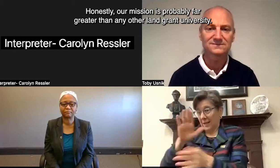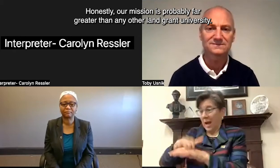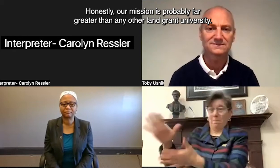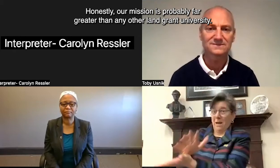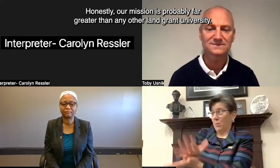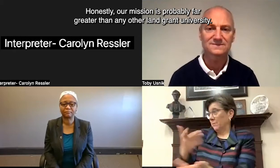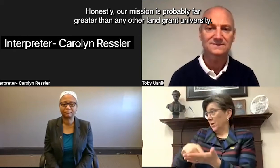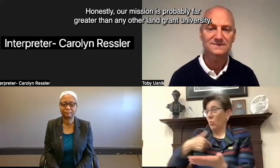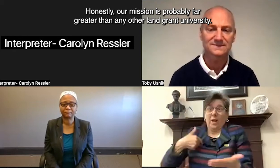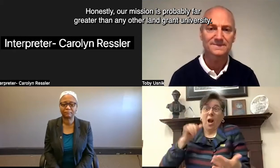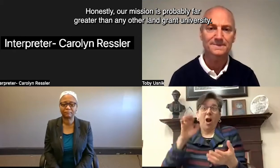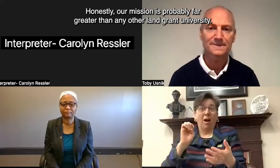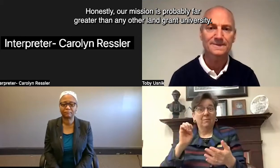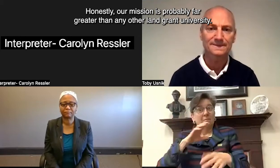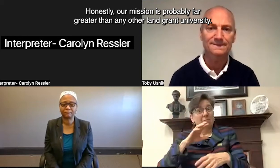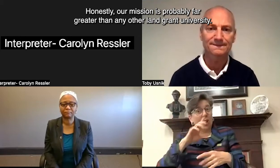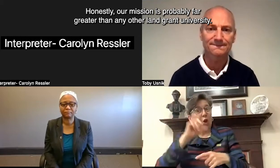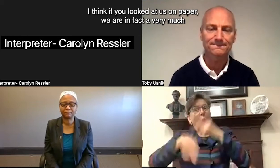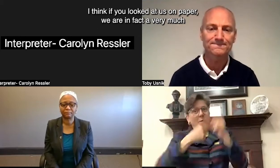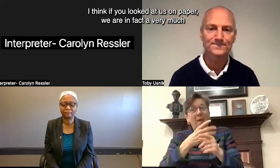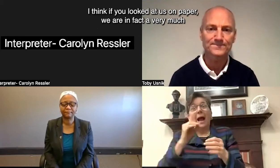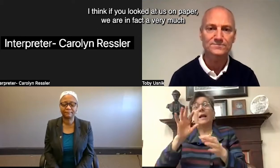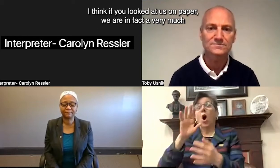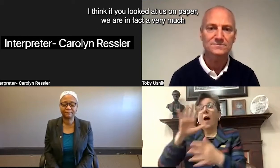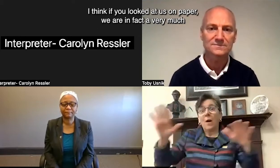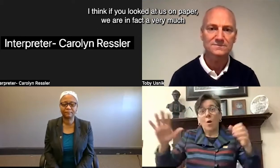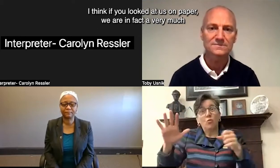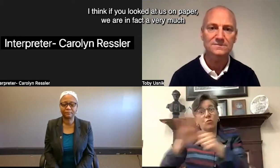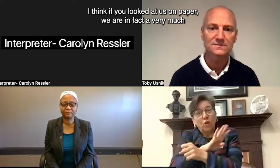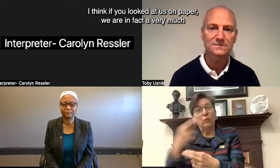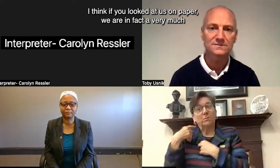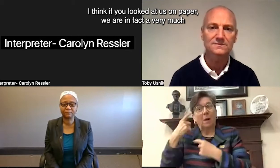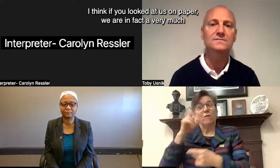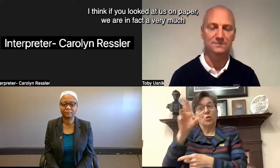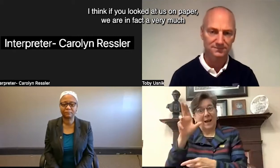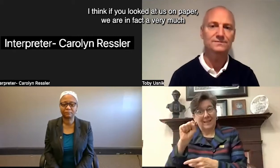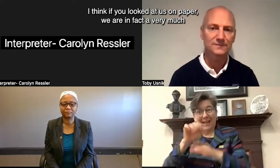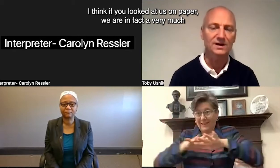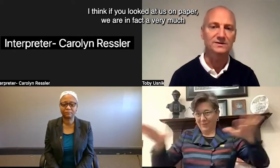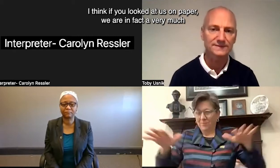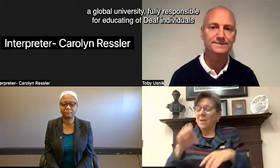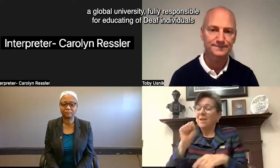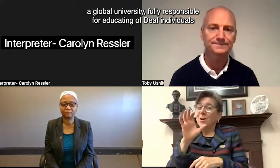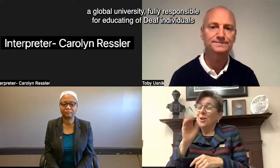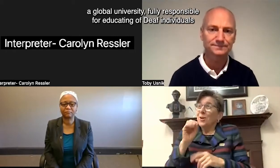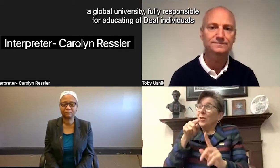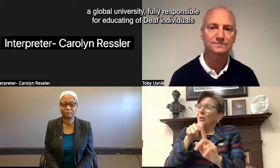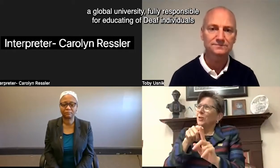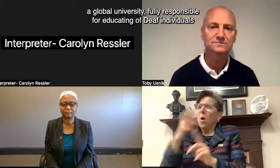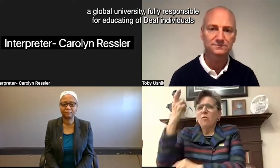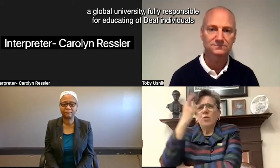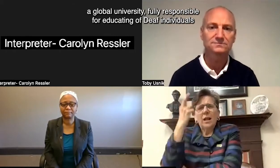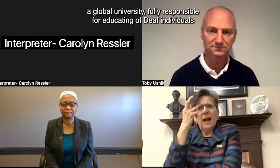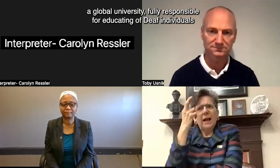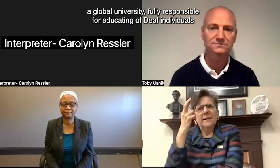other land-grant university. I think if you looked at us on paper, we are in fact a very much global university, fully responsible for educating